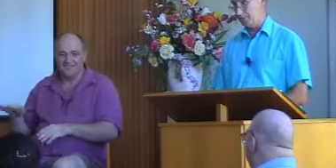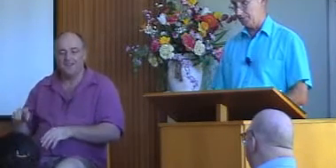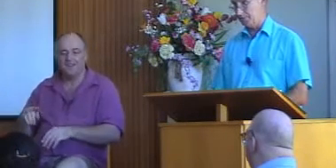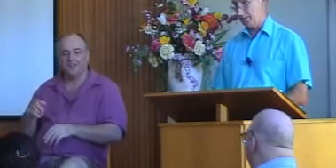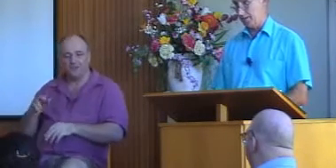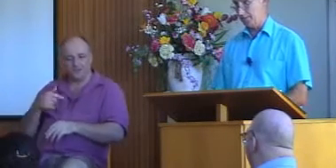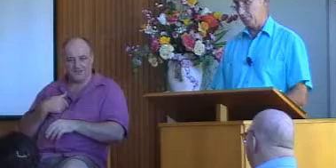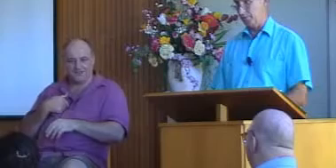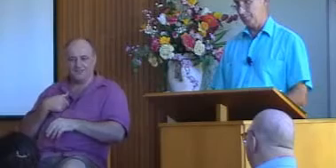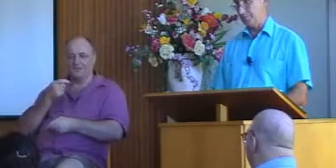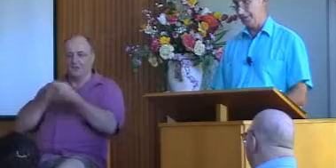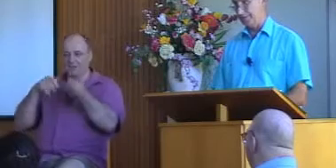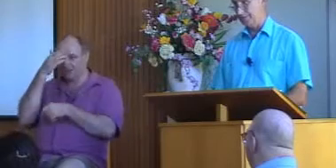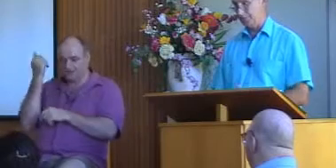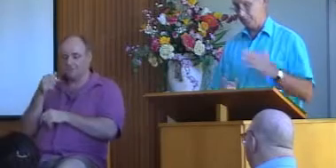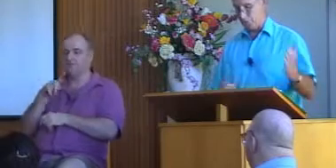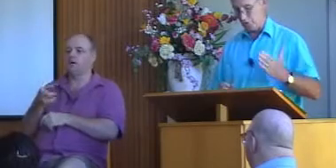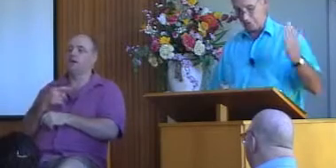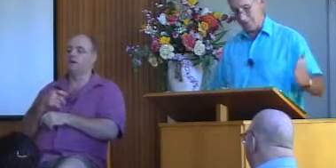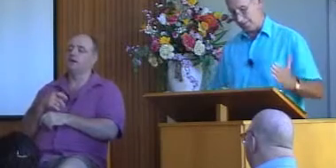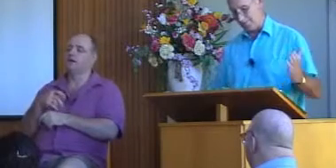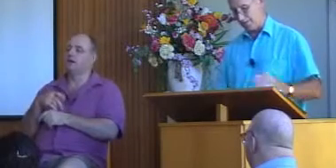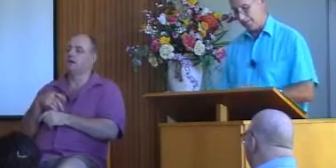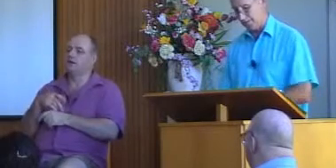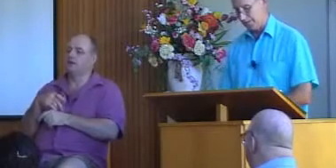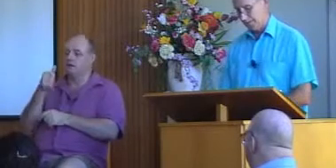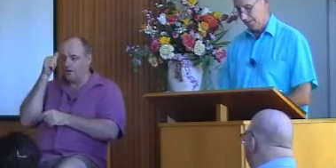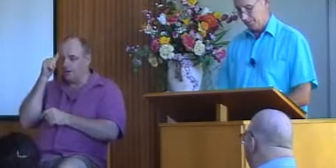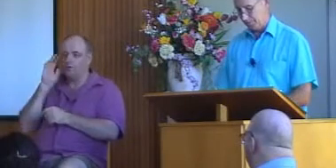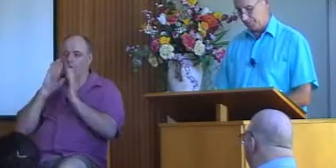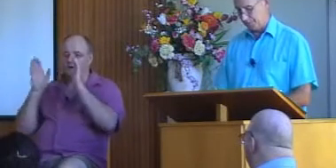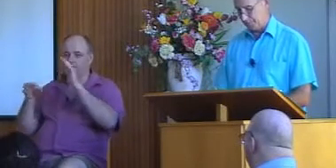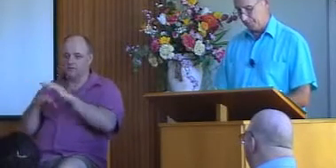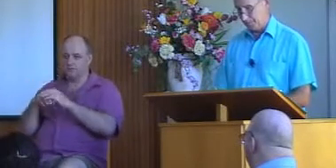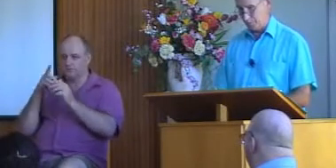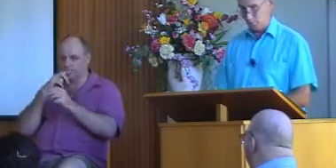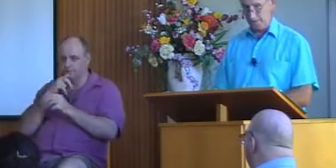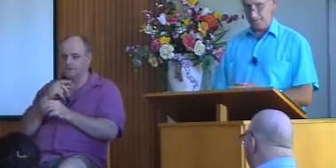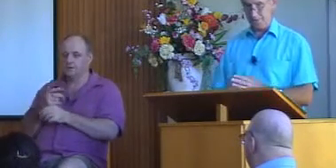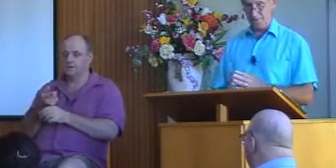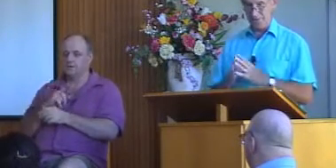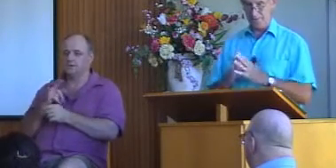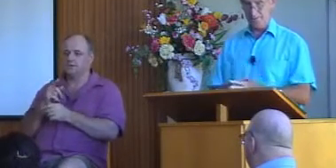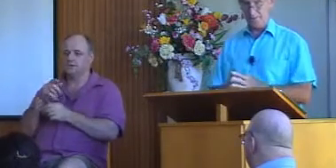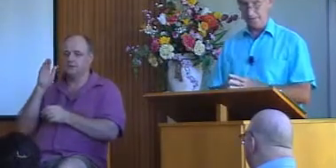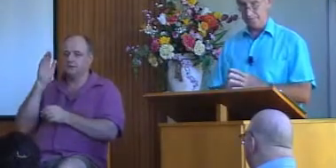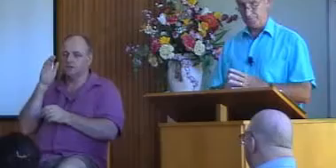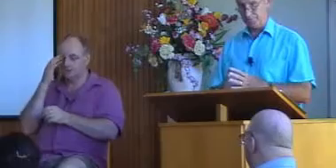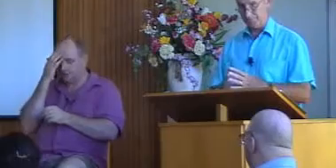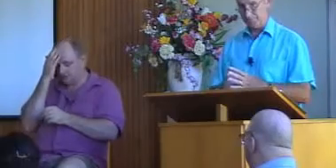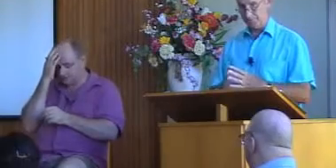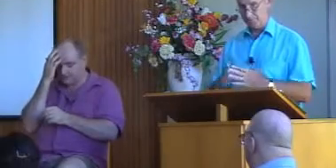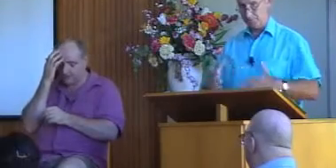these home groups that this was in the early days of my learning. It seemed to be that you almost needed to be down on your